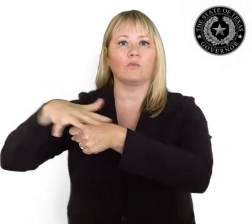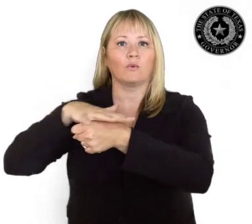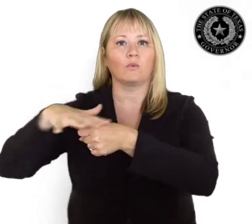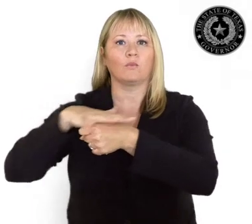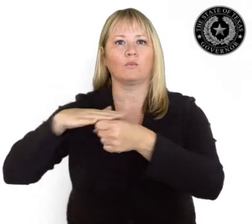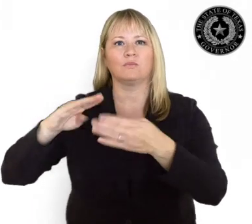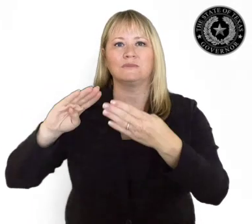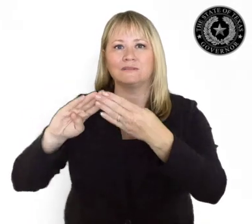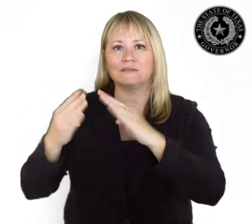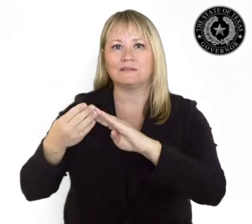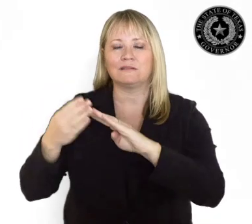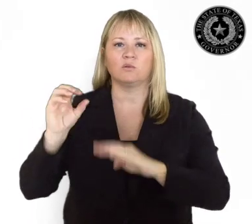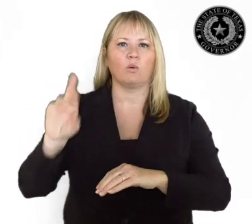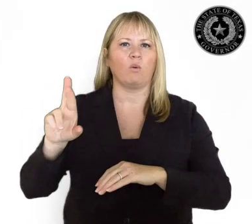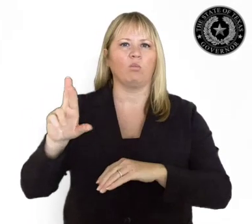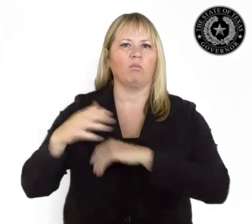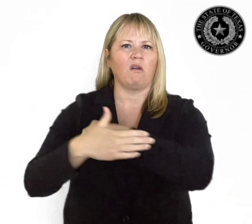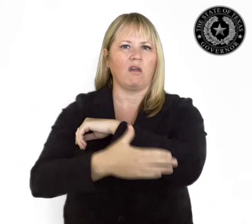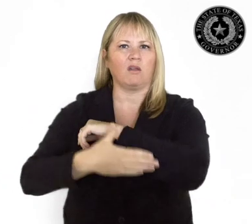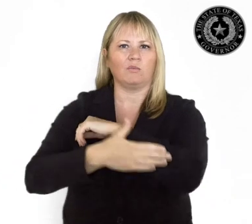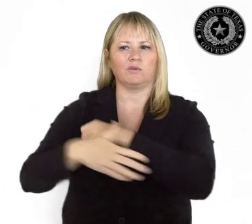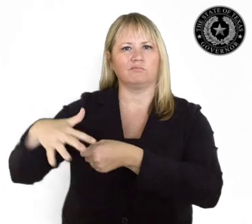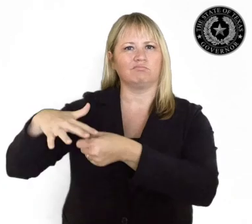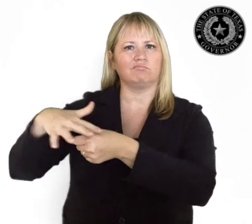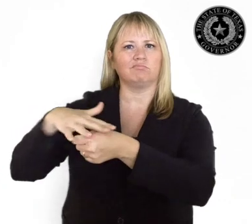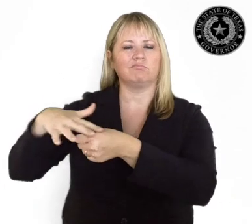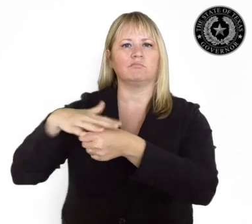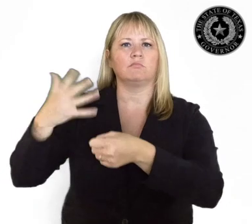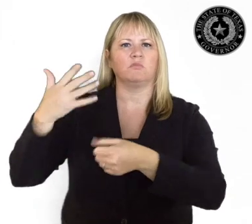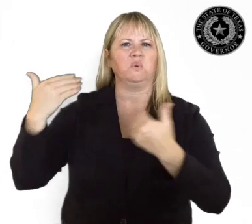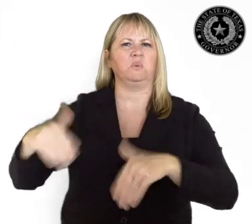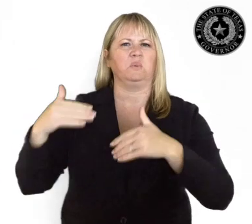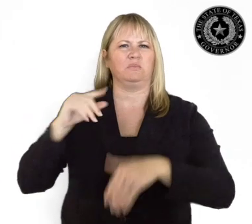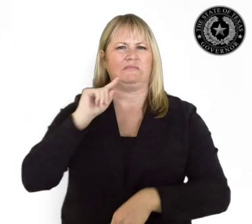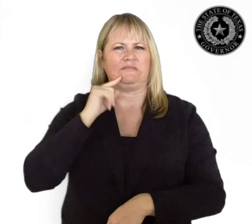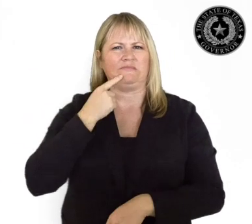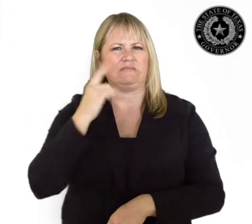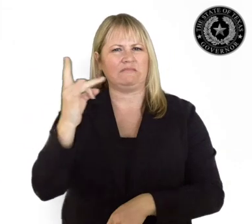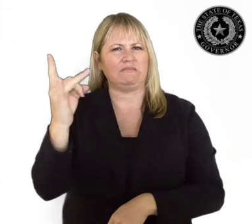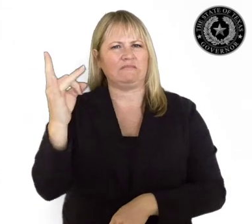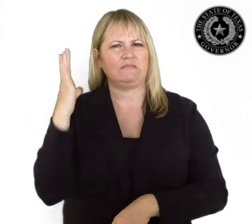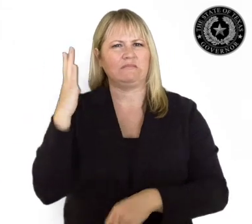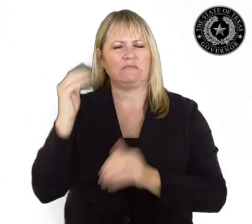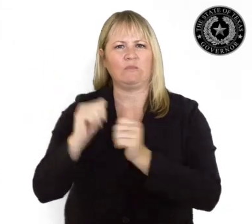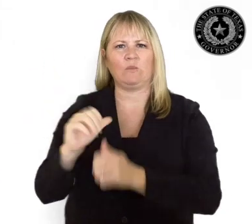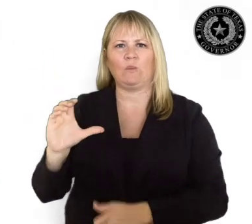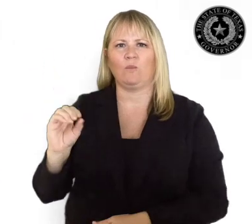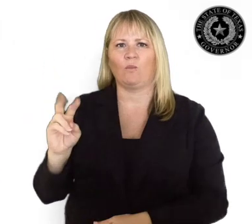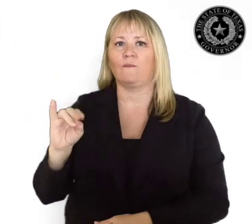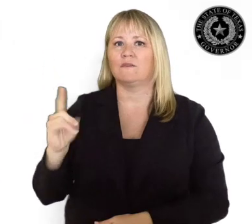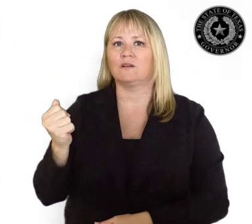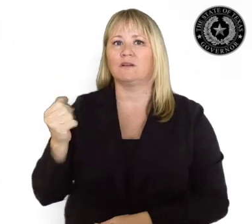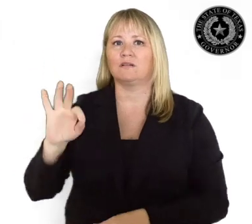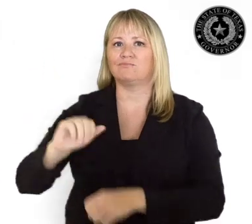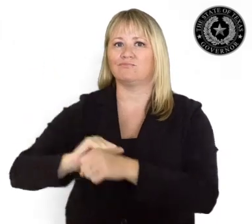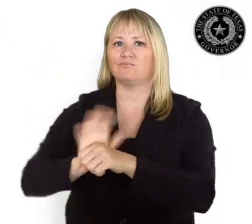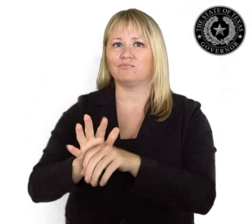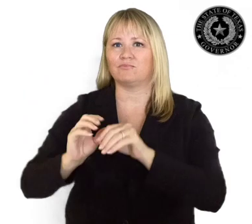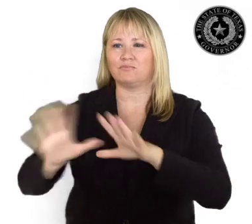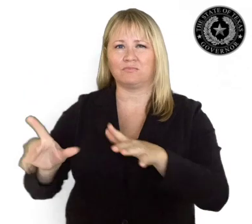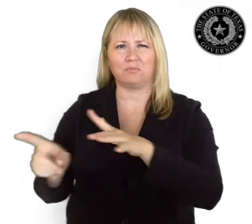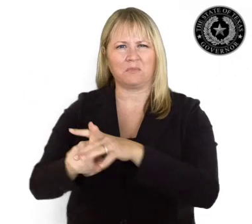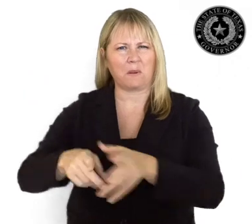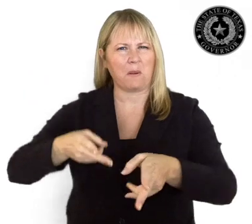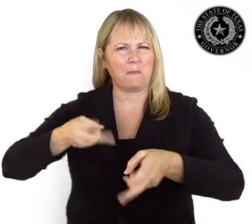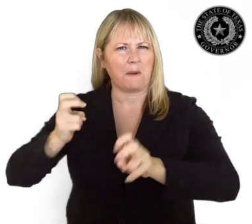A. The bar or similar establishment is not in an area with high hospitalizations as defined above, and the county judge